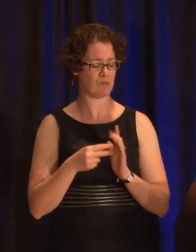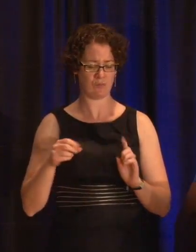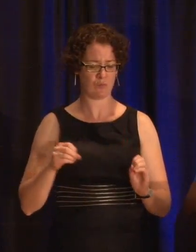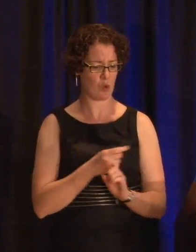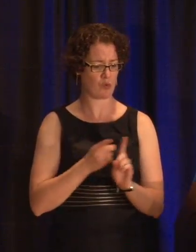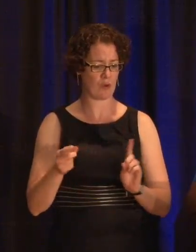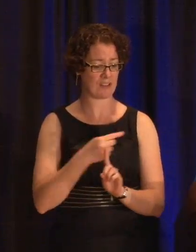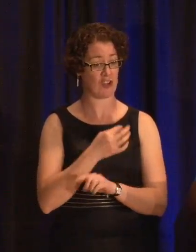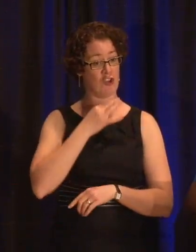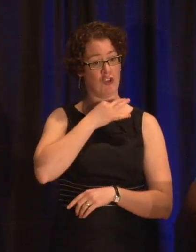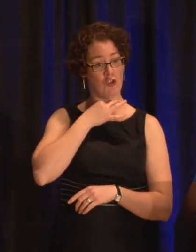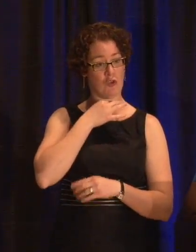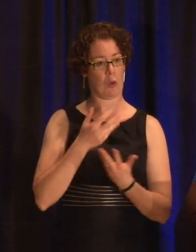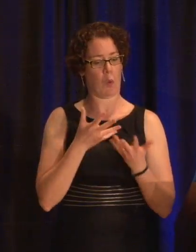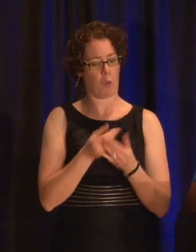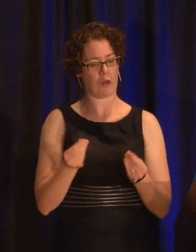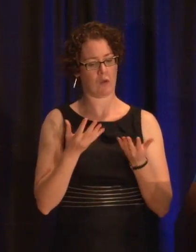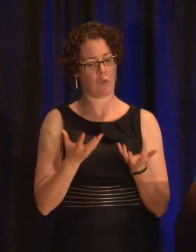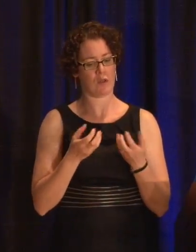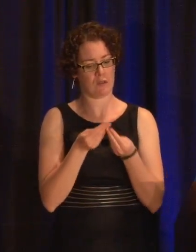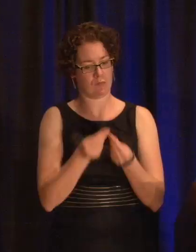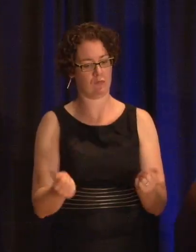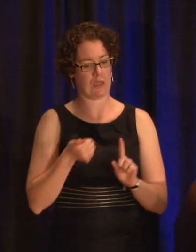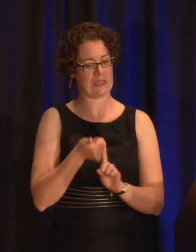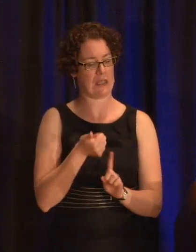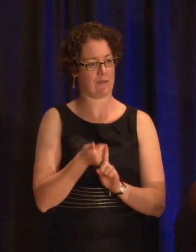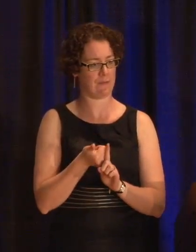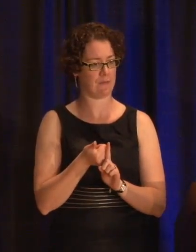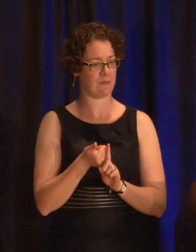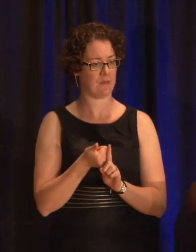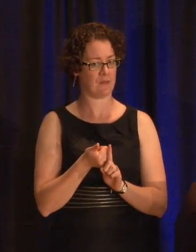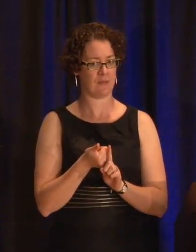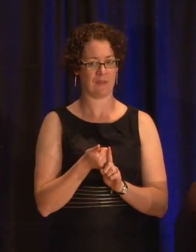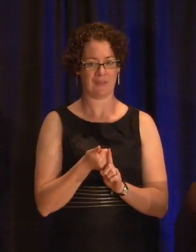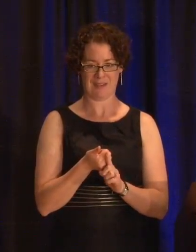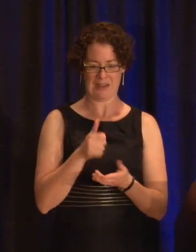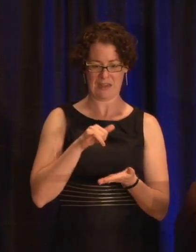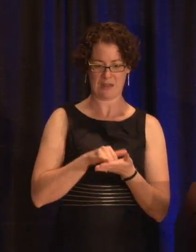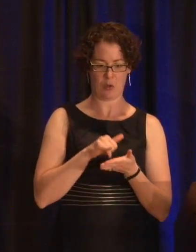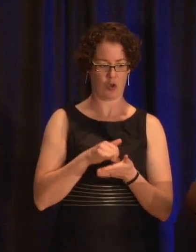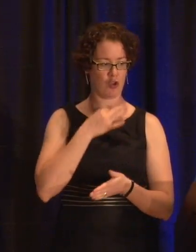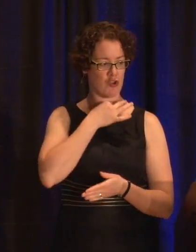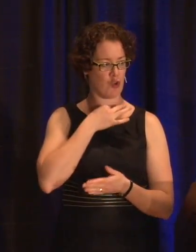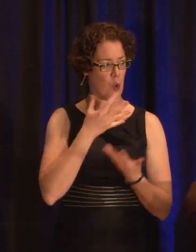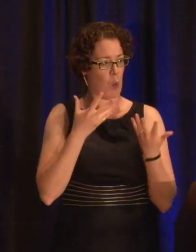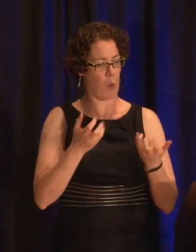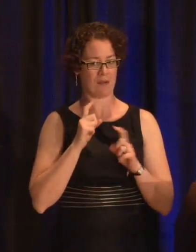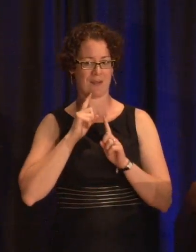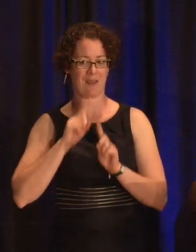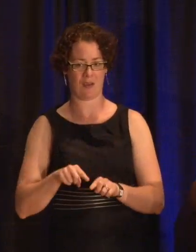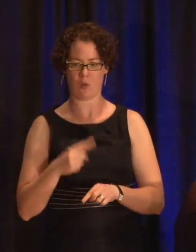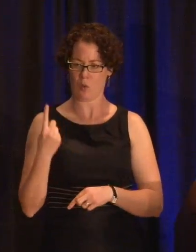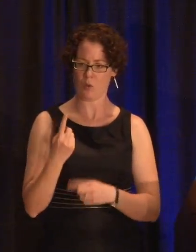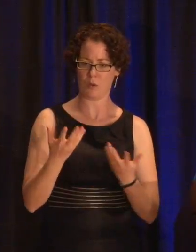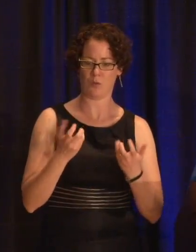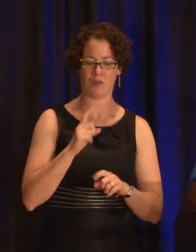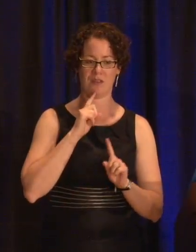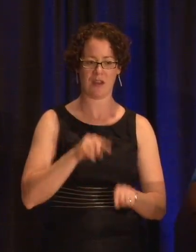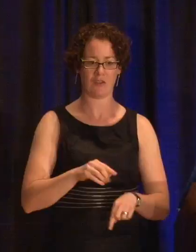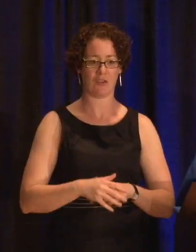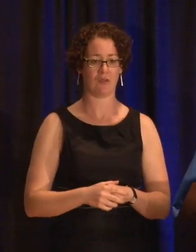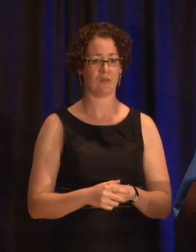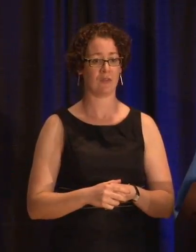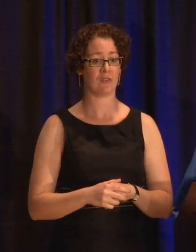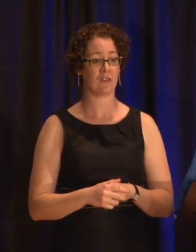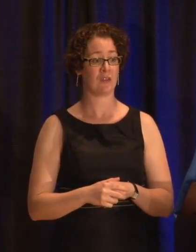Curiosity seeks to annihilate itself. There is no curiosity that does not want an answer. The